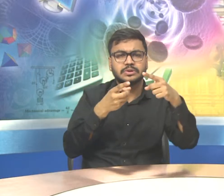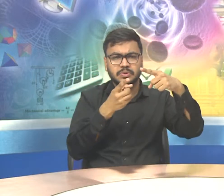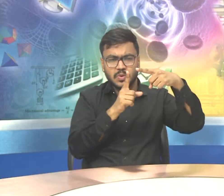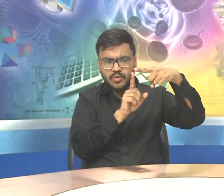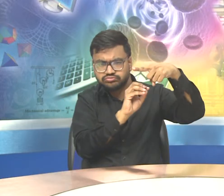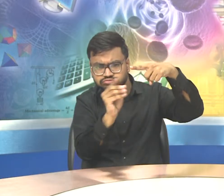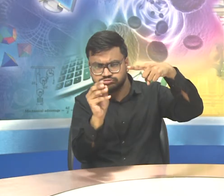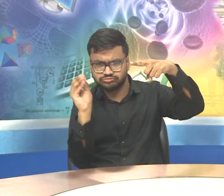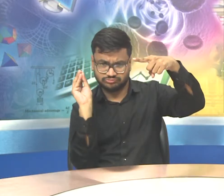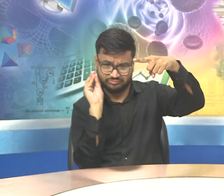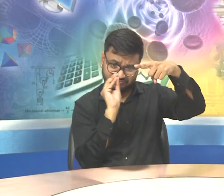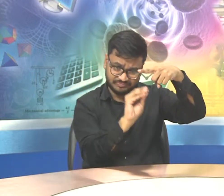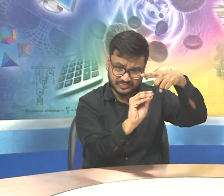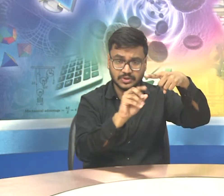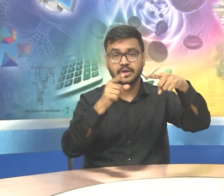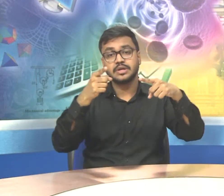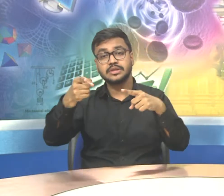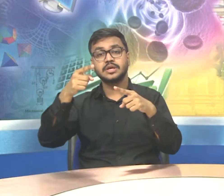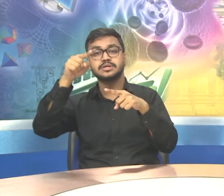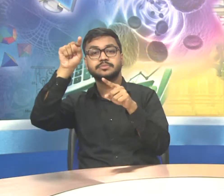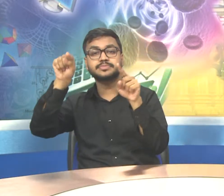state legislative assembly